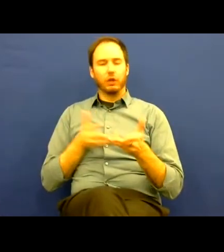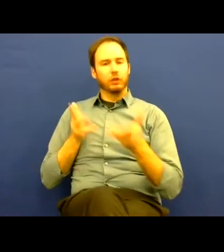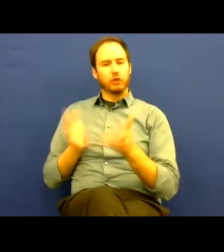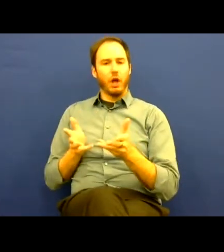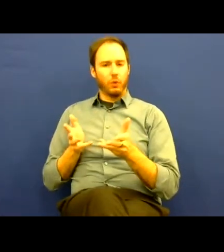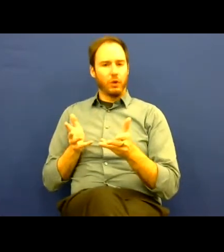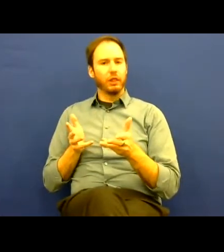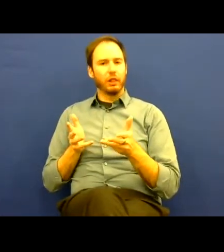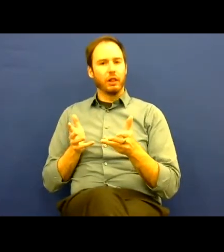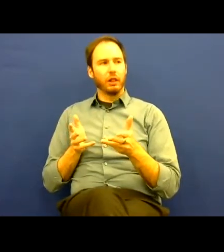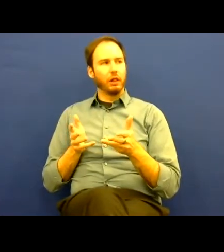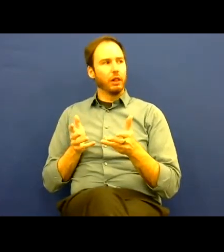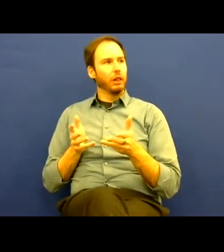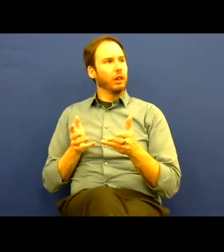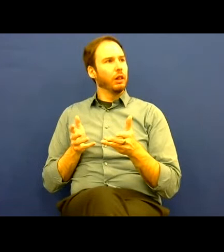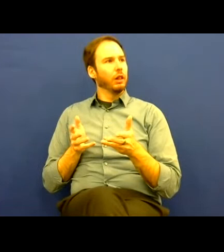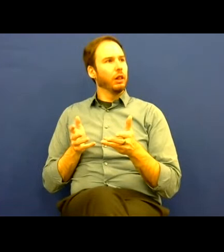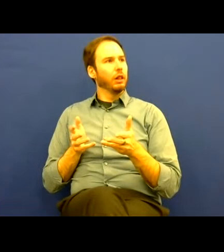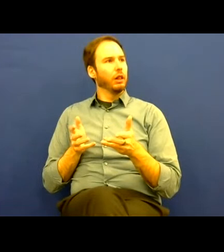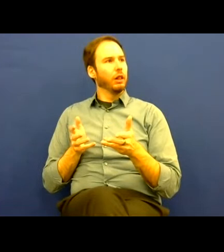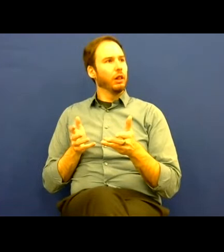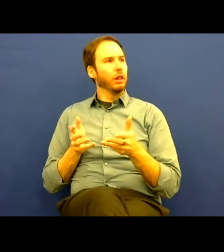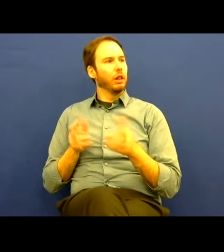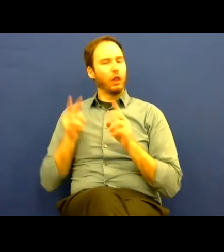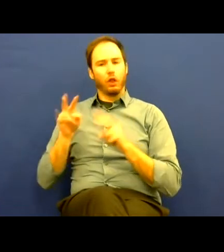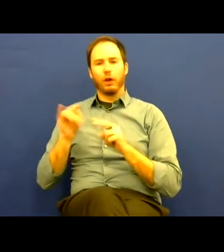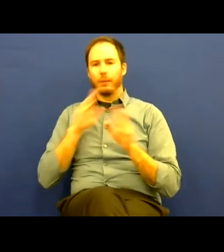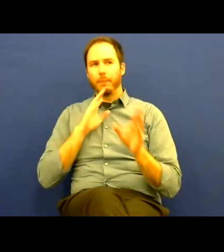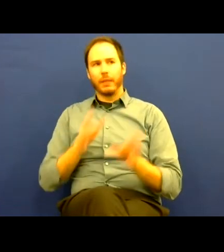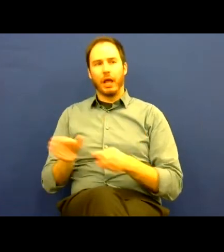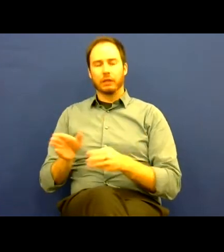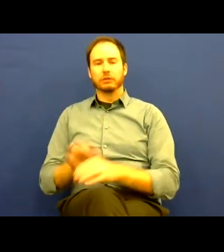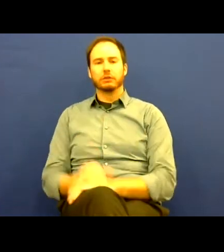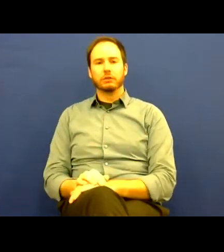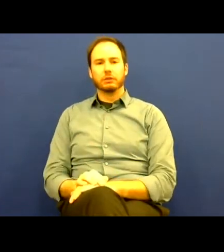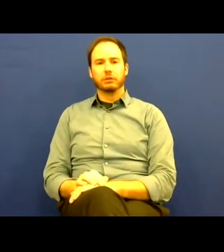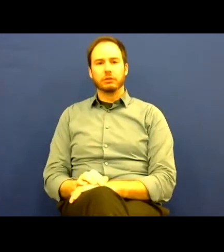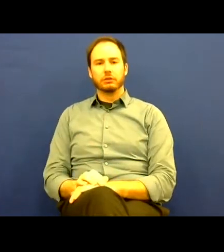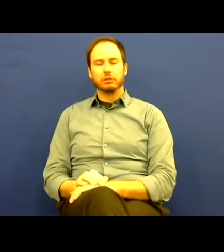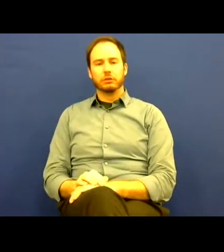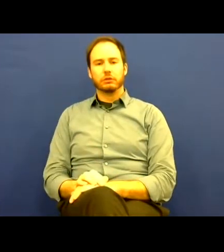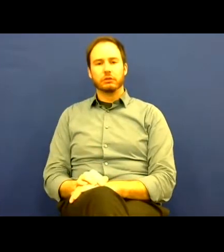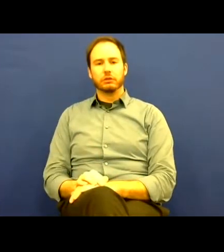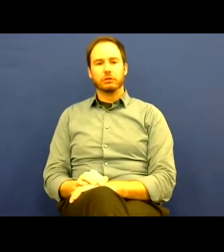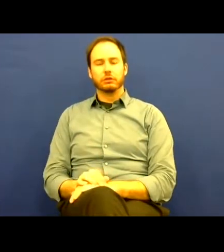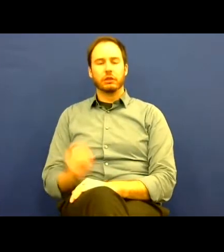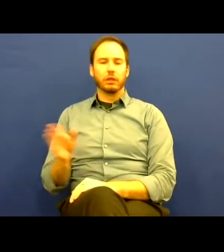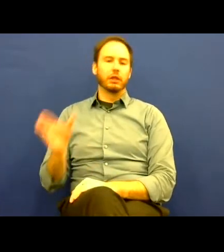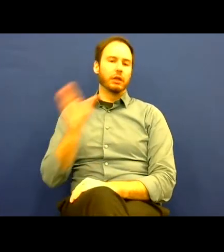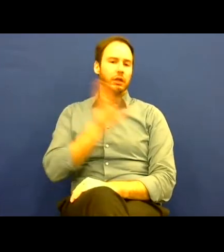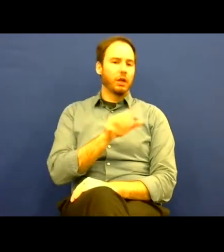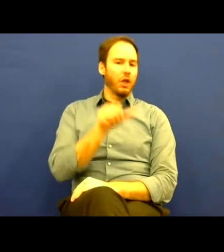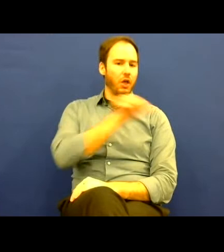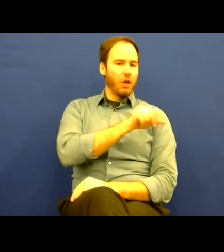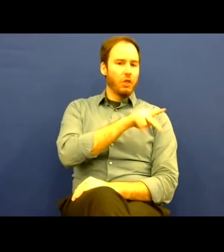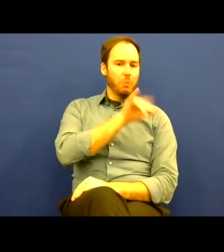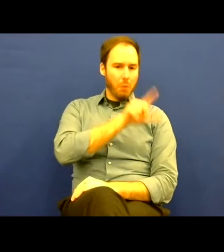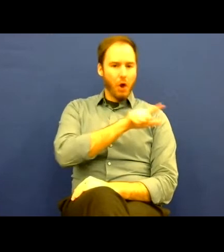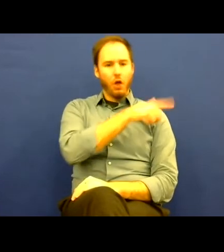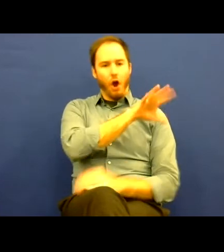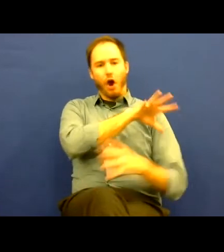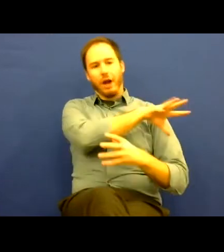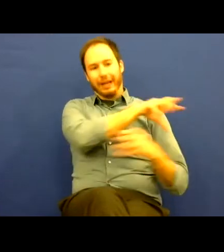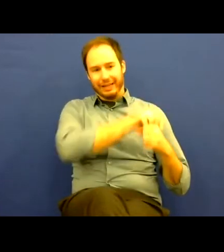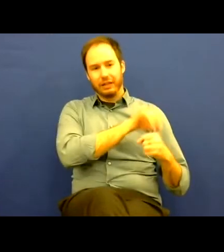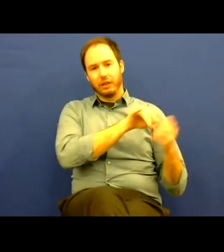It they're looks like the thing went away. looking at its plans. Yeah. The other parcels that are already in